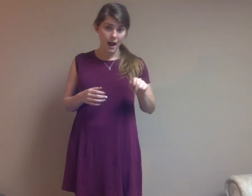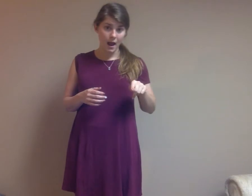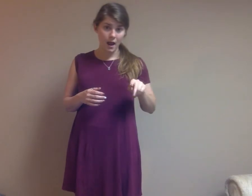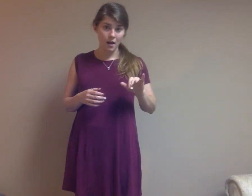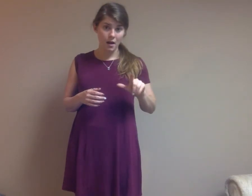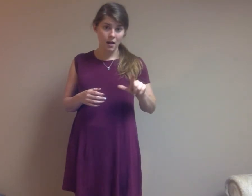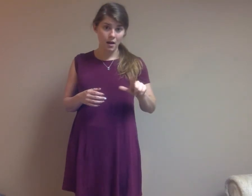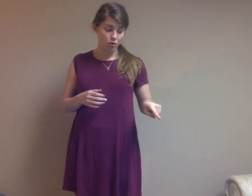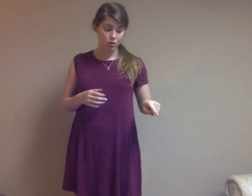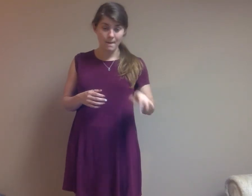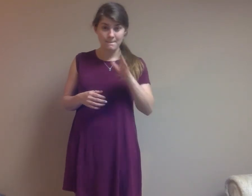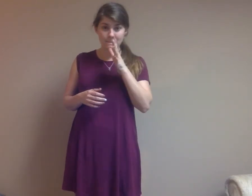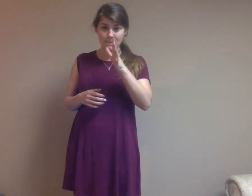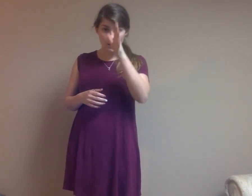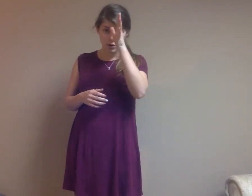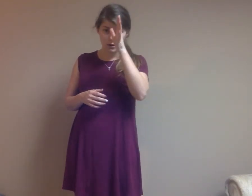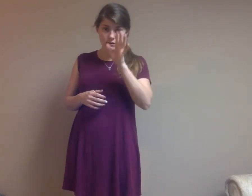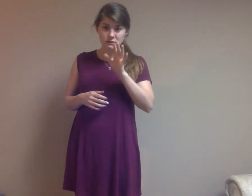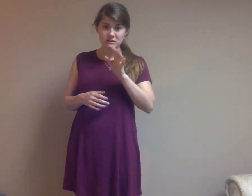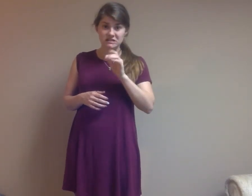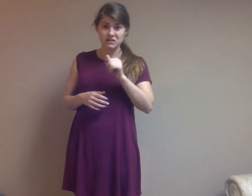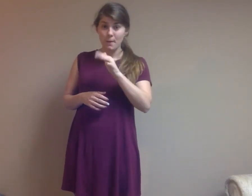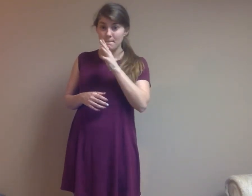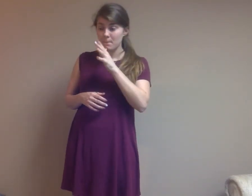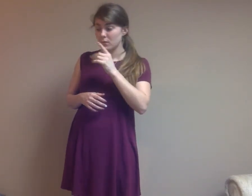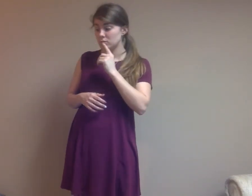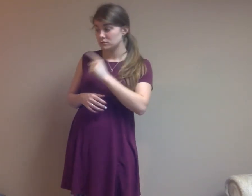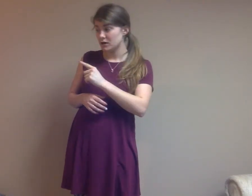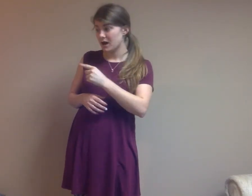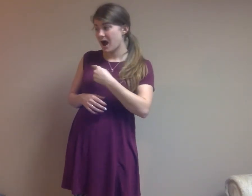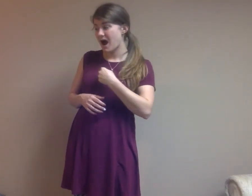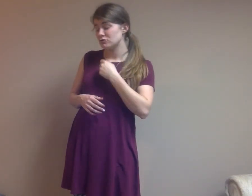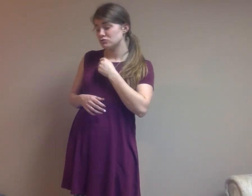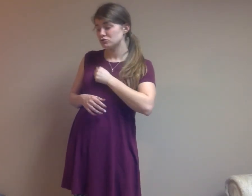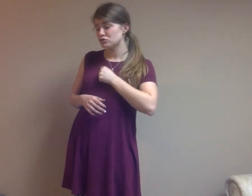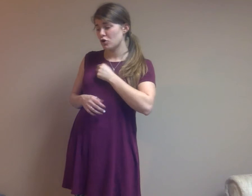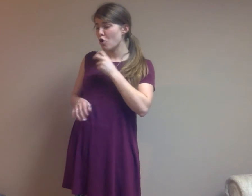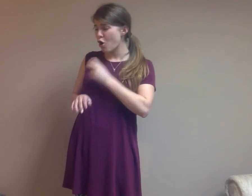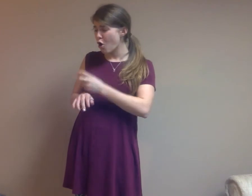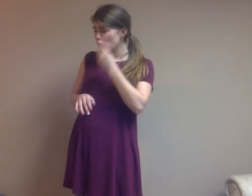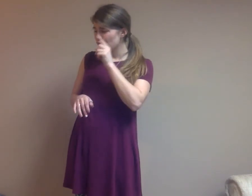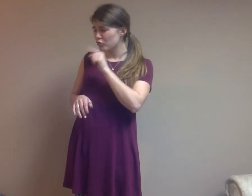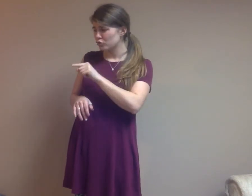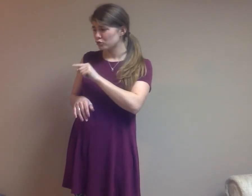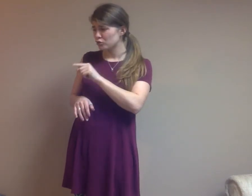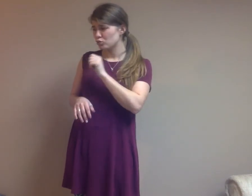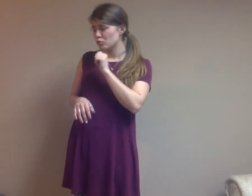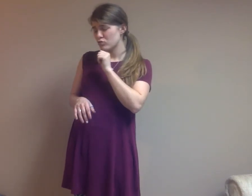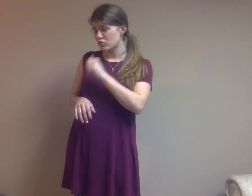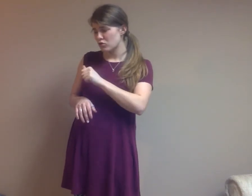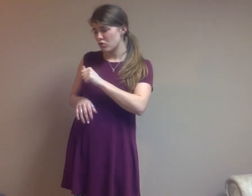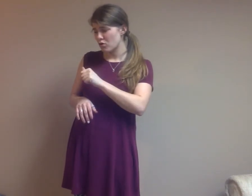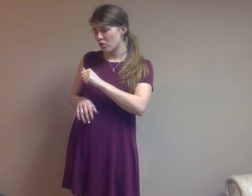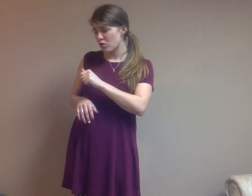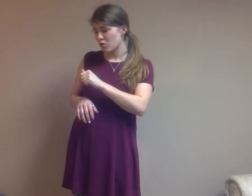But I think the toughest thing for you is you're, 20, 30 miles away. You know, you have to have your trust in